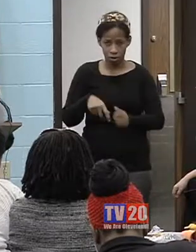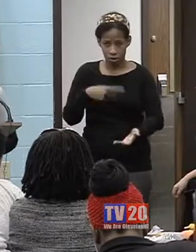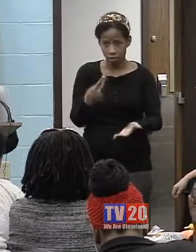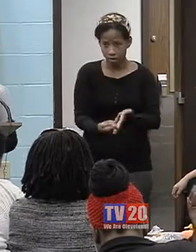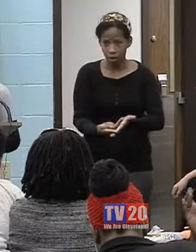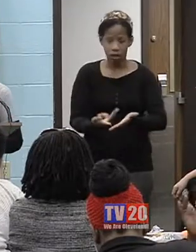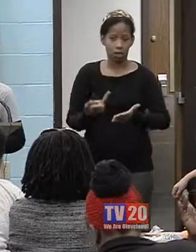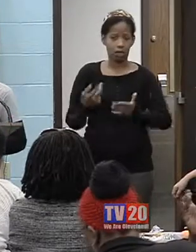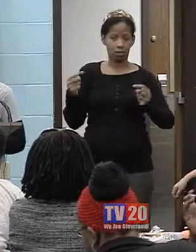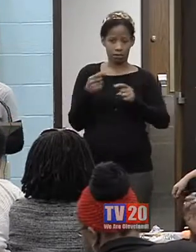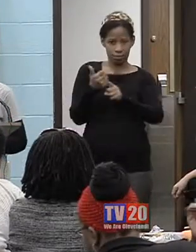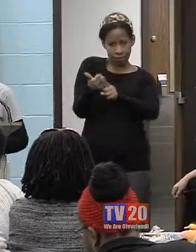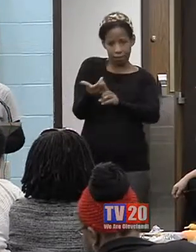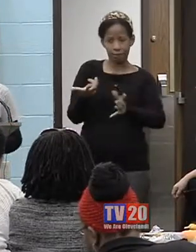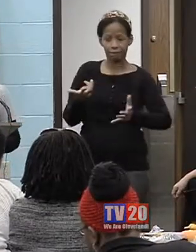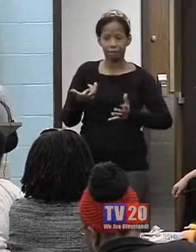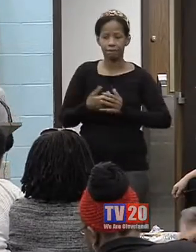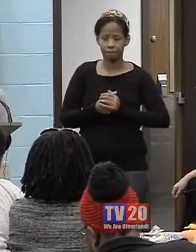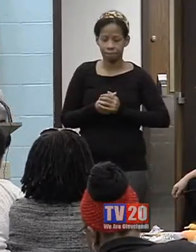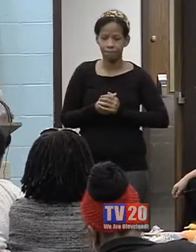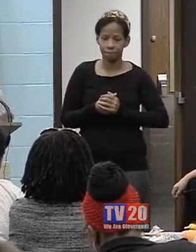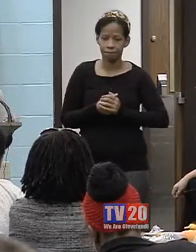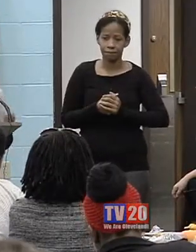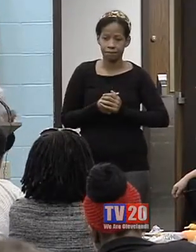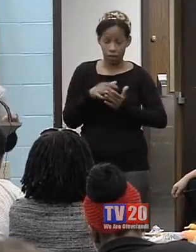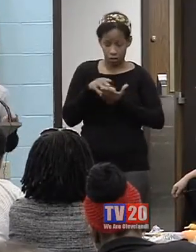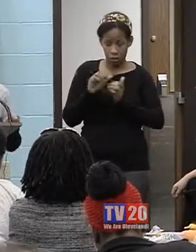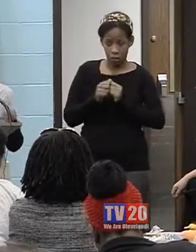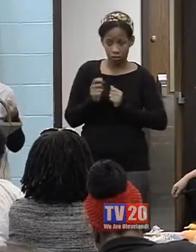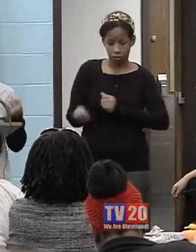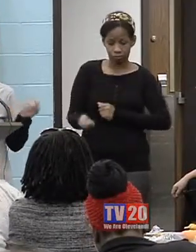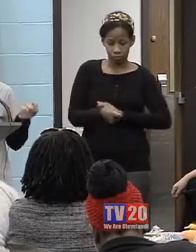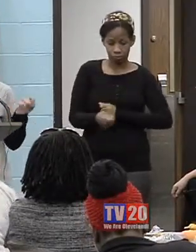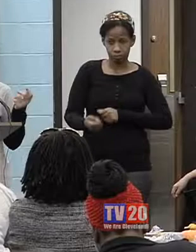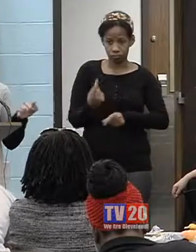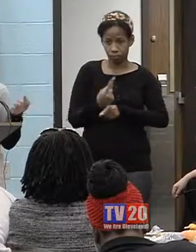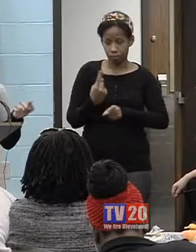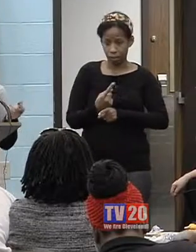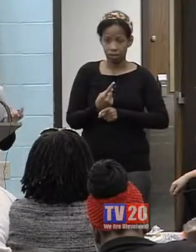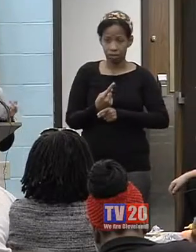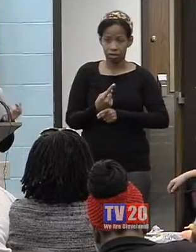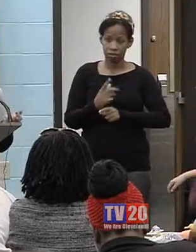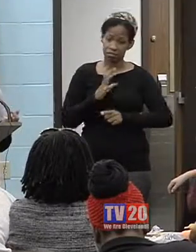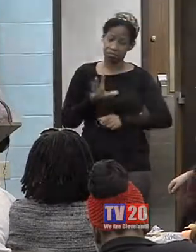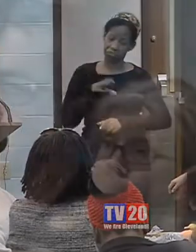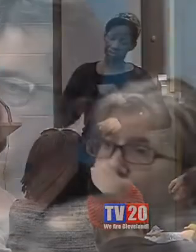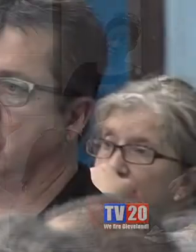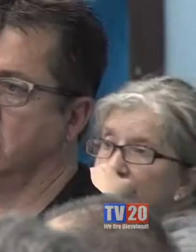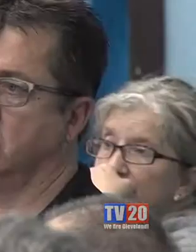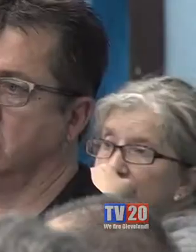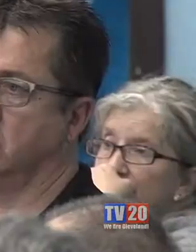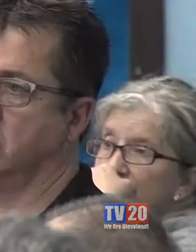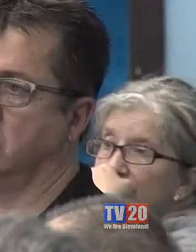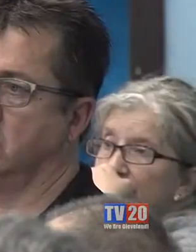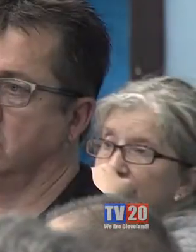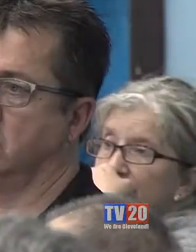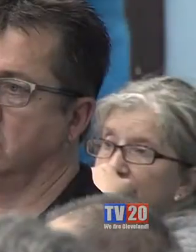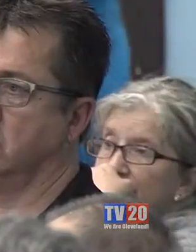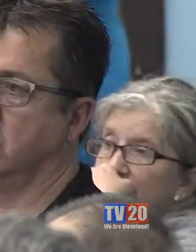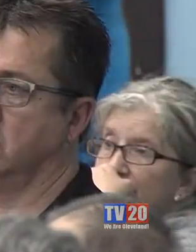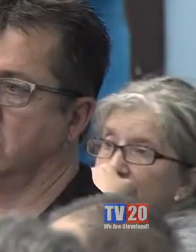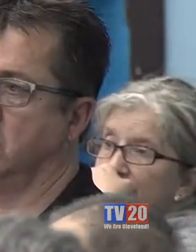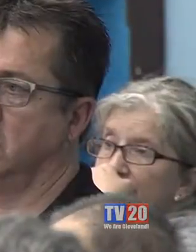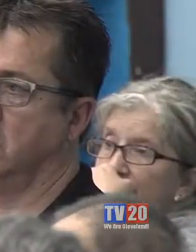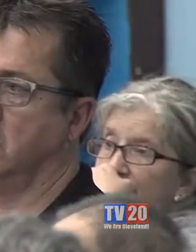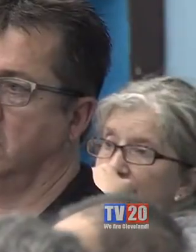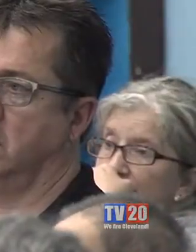over a curb or something. And then once you learn how to do that, then you're like, okay, well, if I can do this, maybe I can do